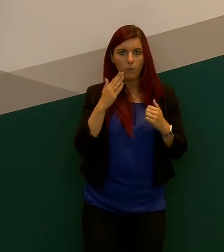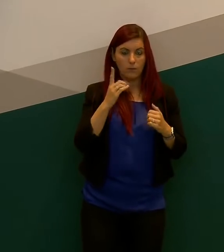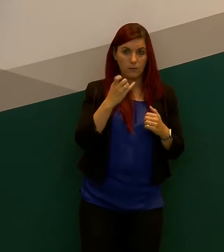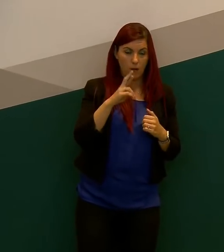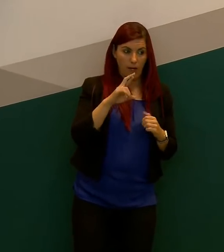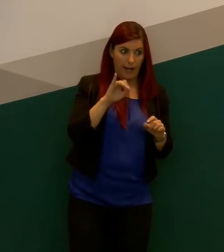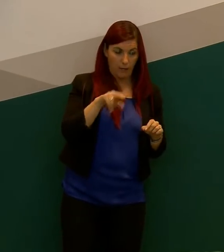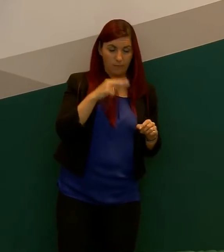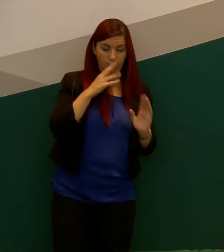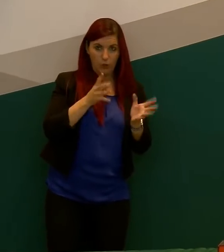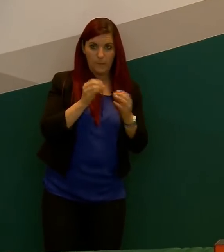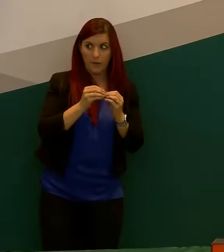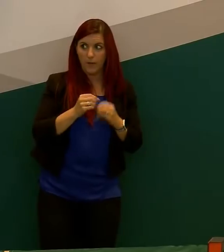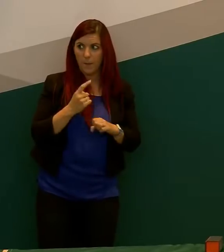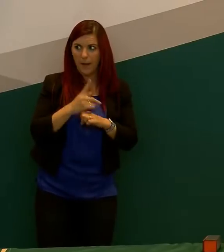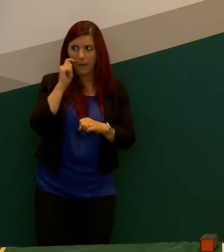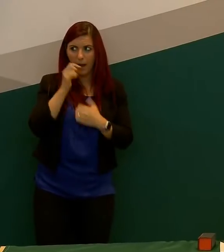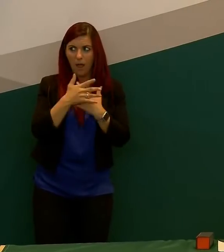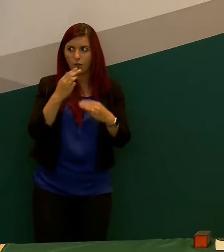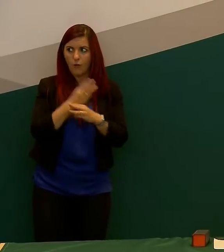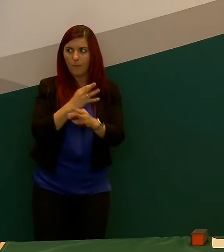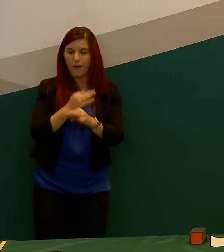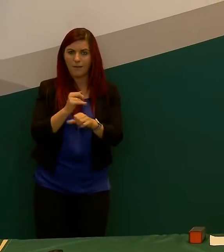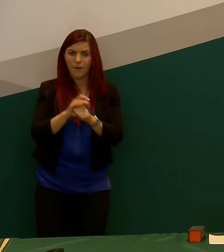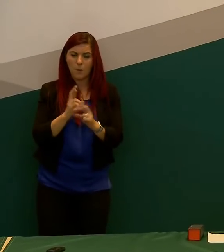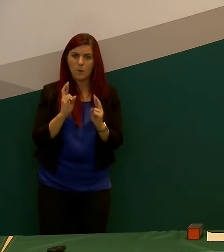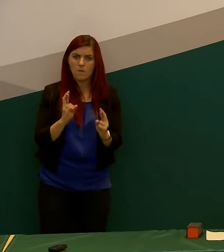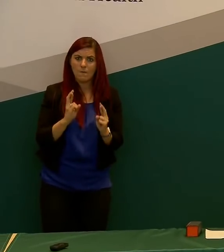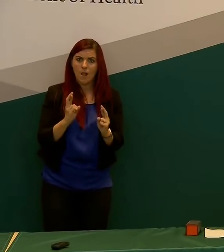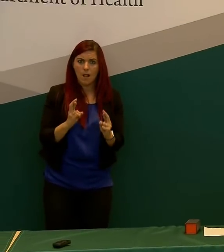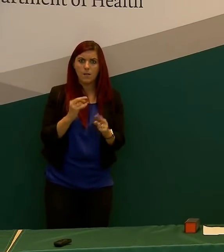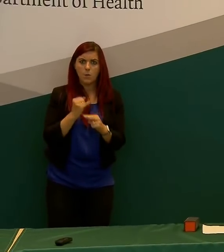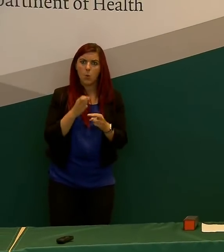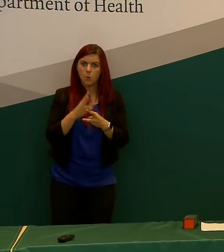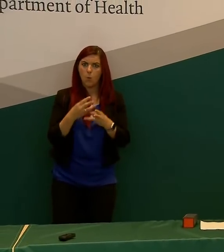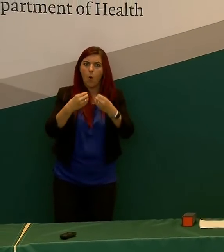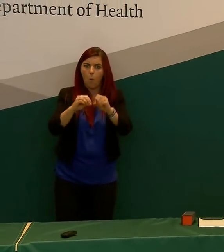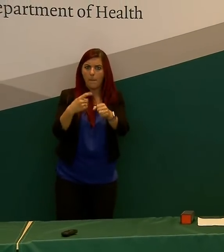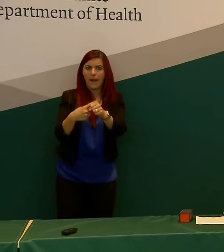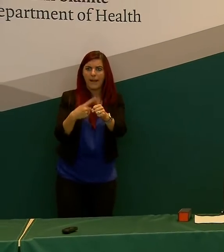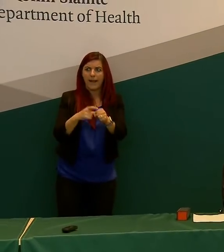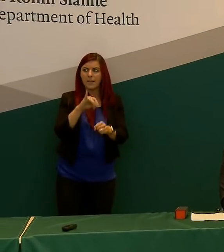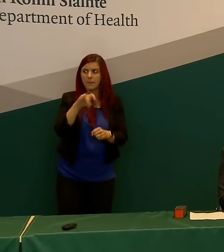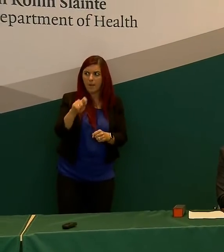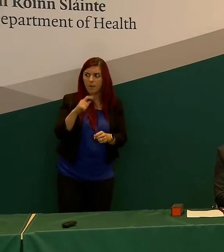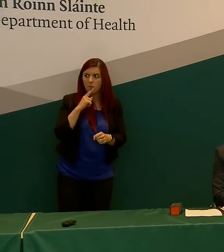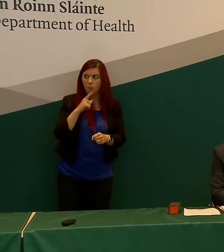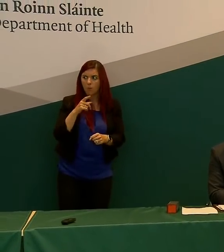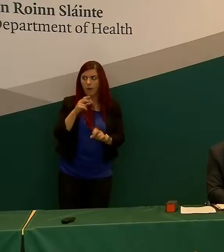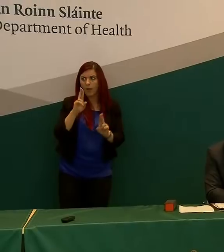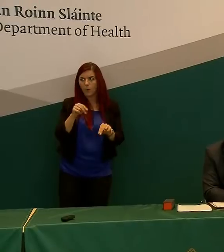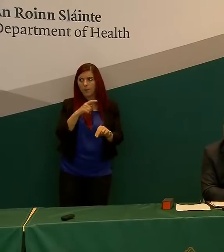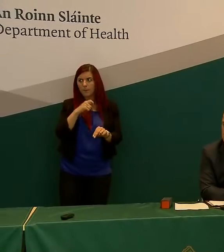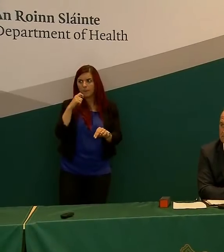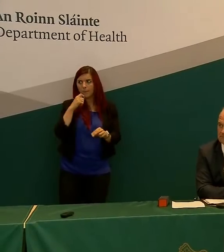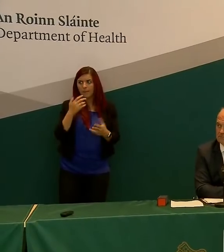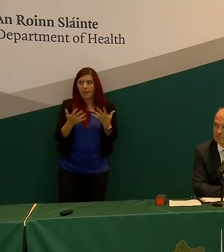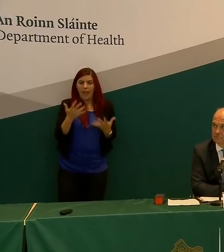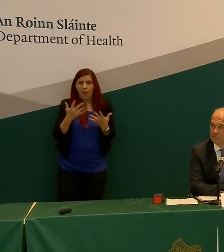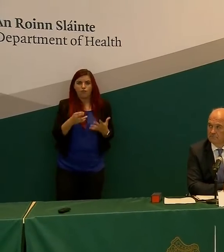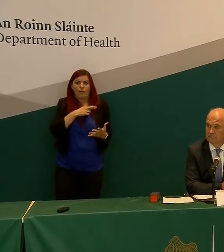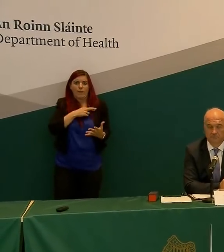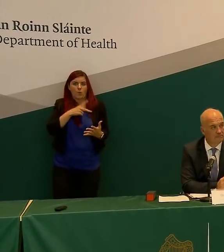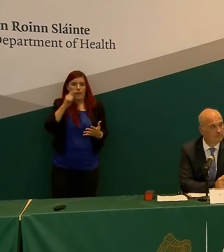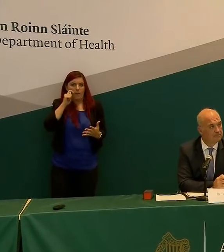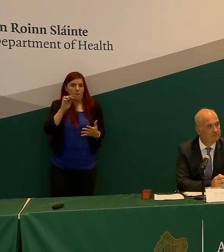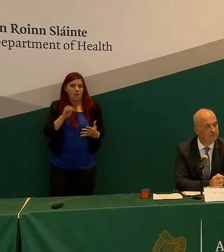but I think a lot of parents are, you know, very hopeful that schools will reopen in September. So really I'm just asking how realistic do you think that is